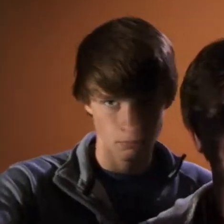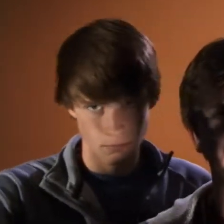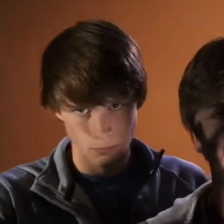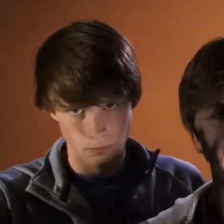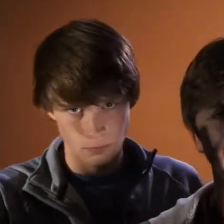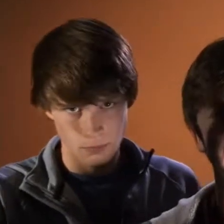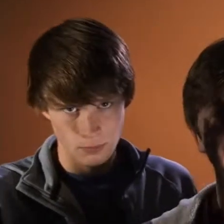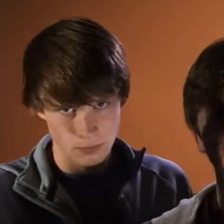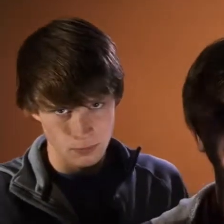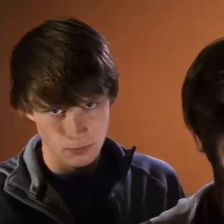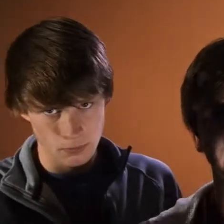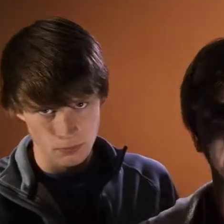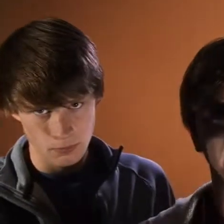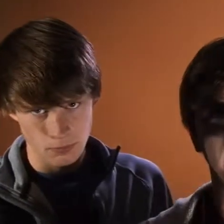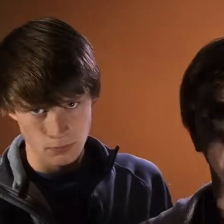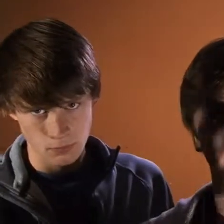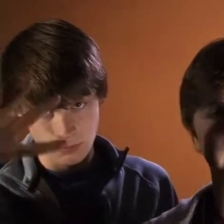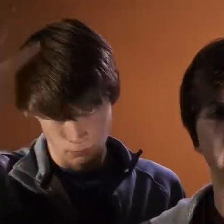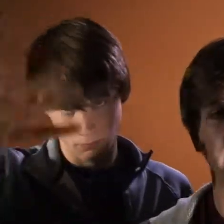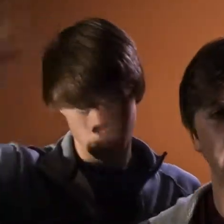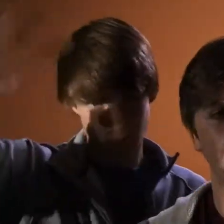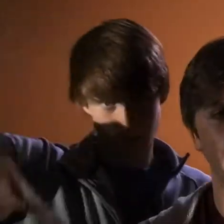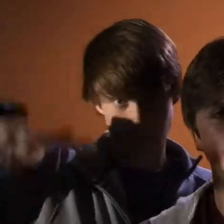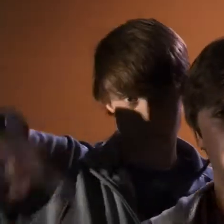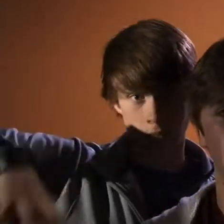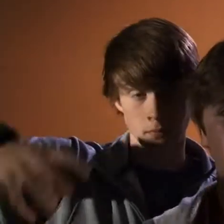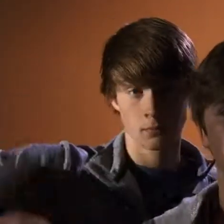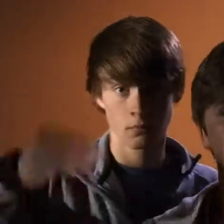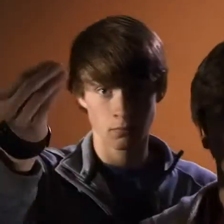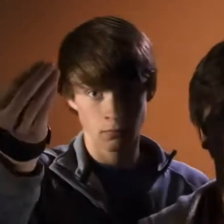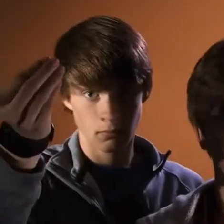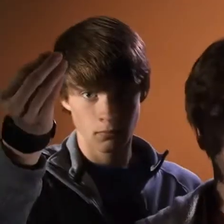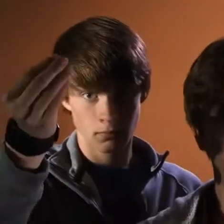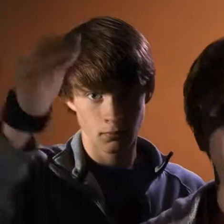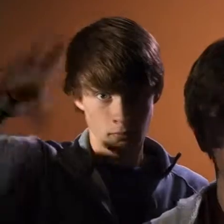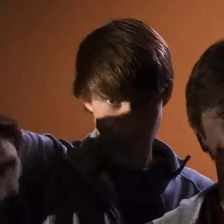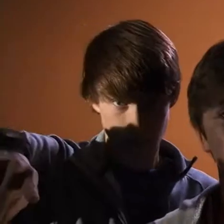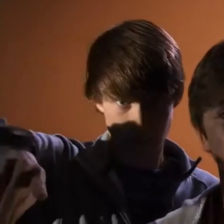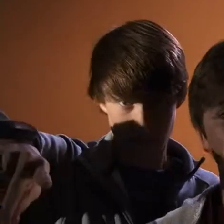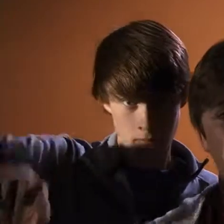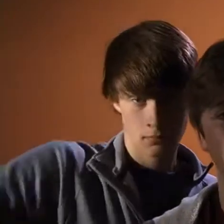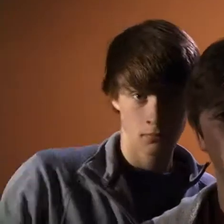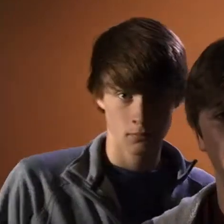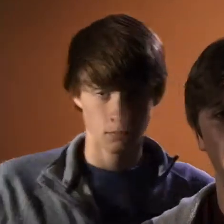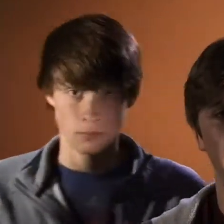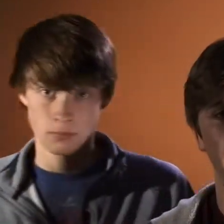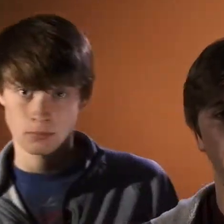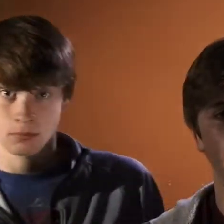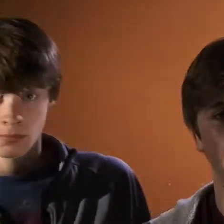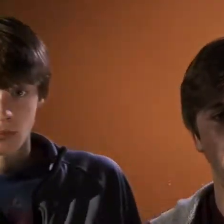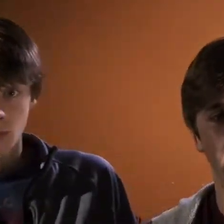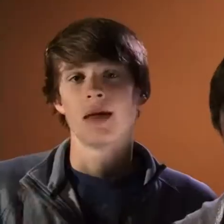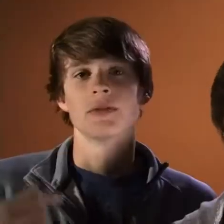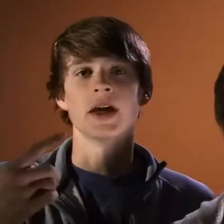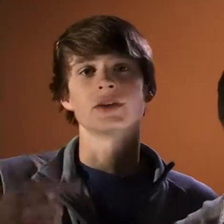1, 2, 3, and then go to lunch, followed by period 4 after lunch. Friday will be a repeat of today's schedule. Thank you,